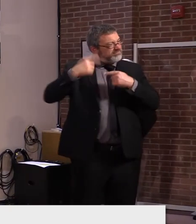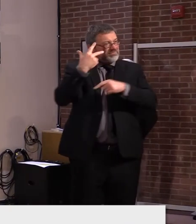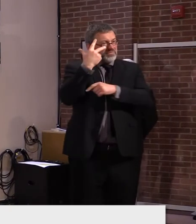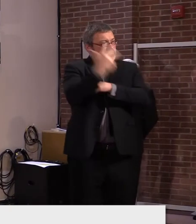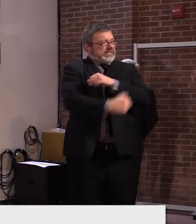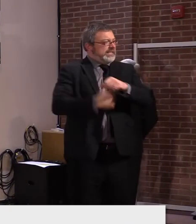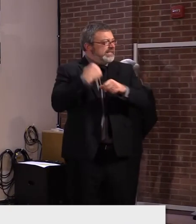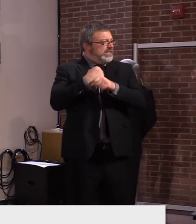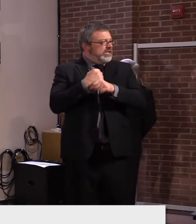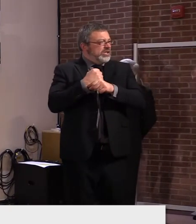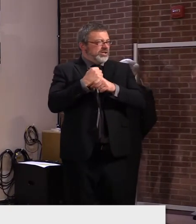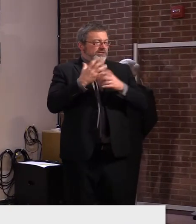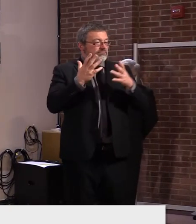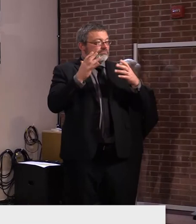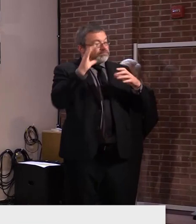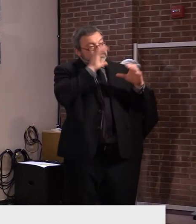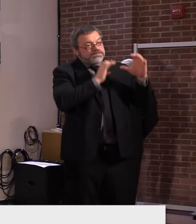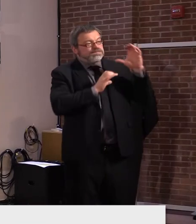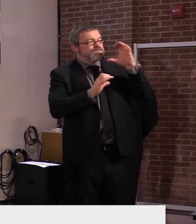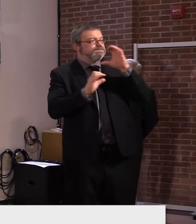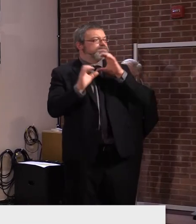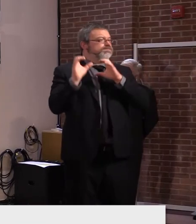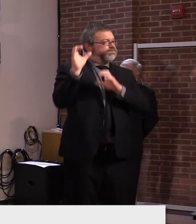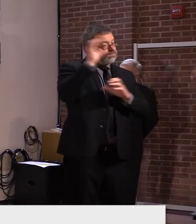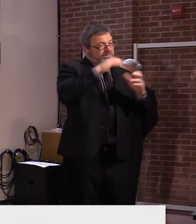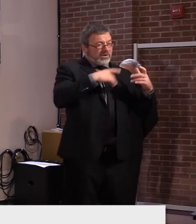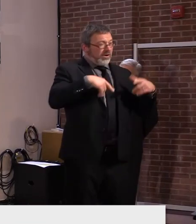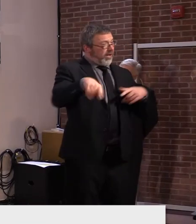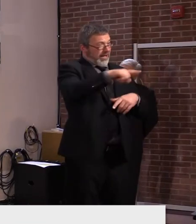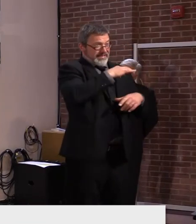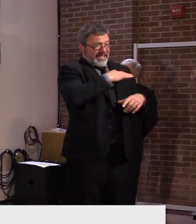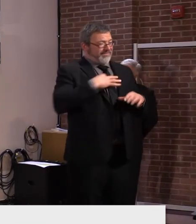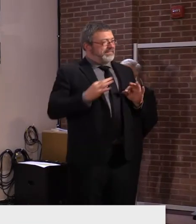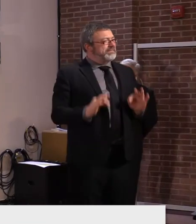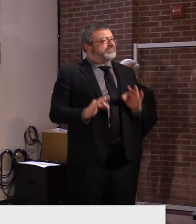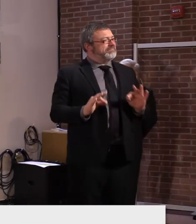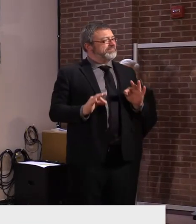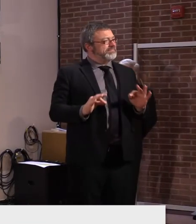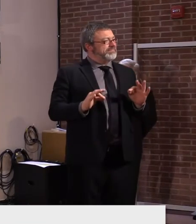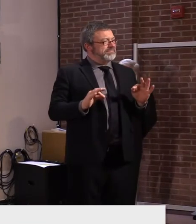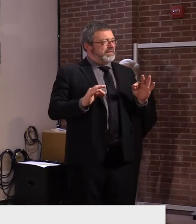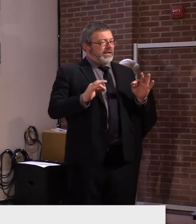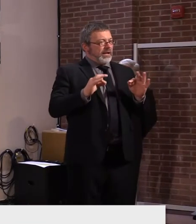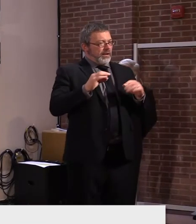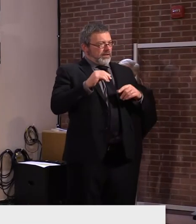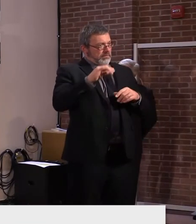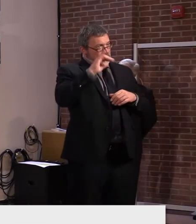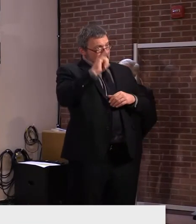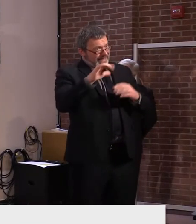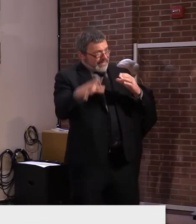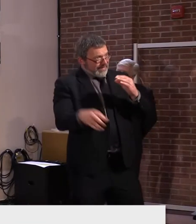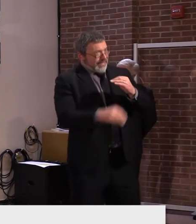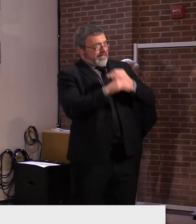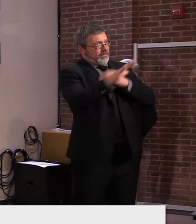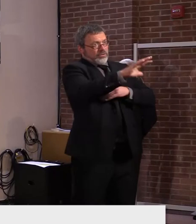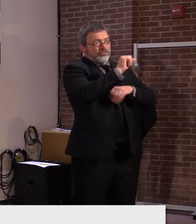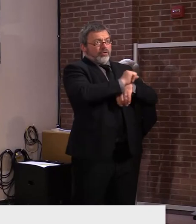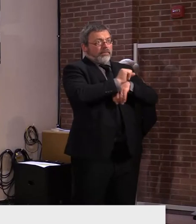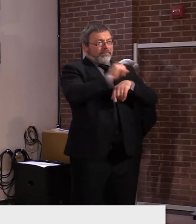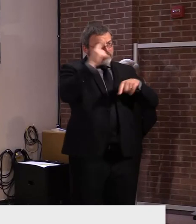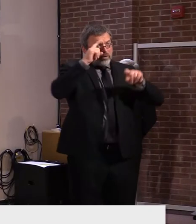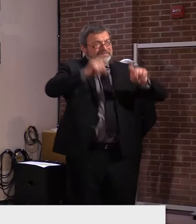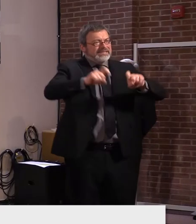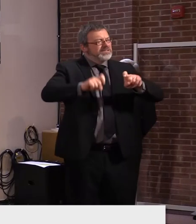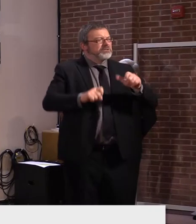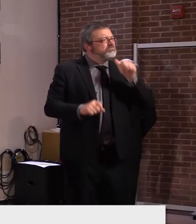done a fantastic job, but they've taken on a lot that was never in their job descriptions, and that's so typical of what we've seen our state employees have to do in